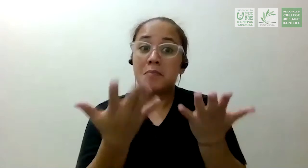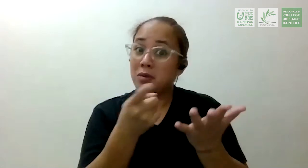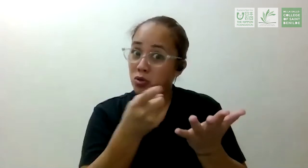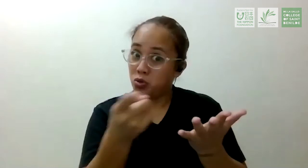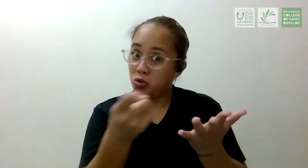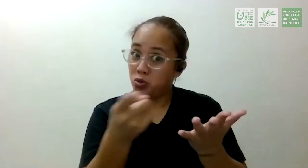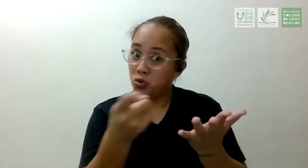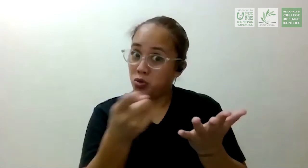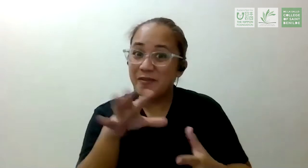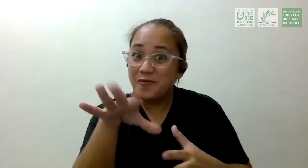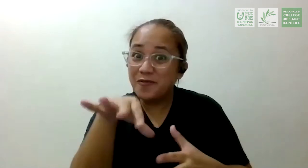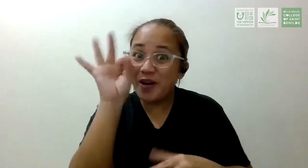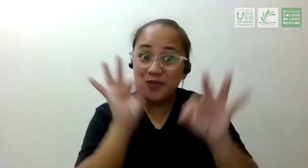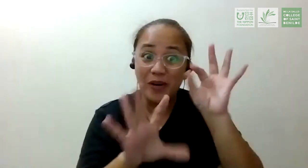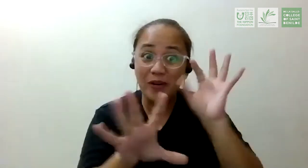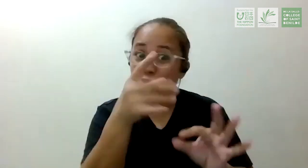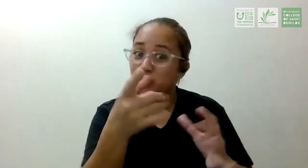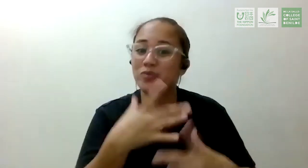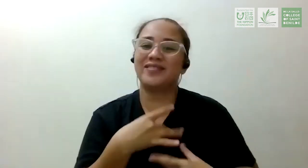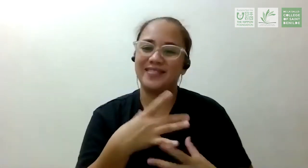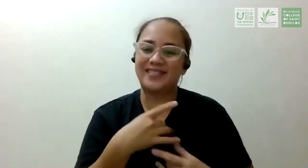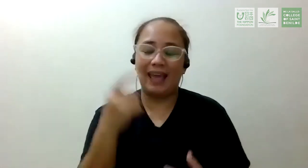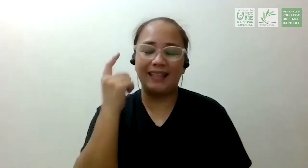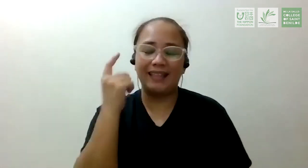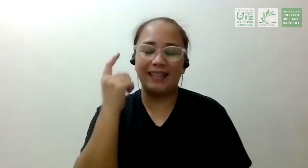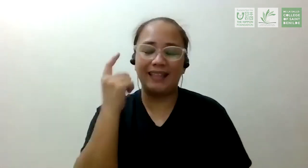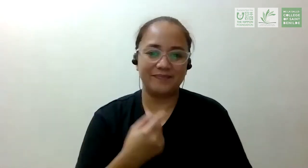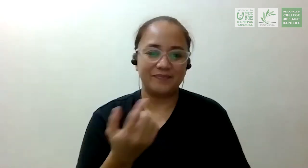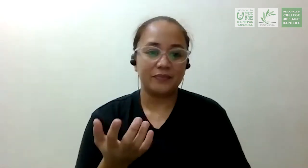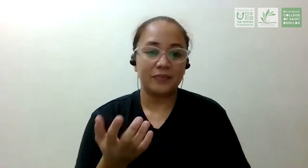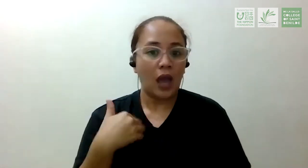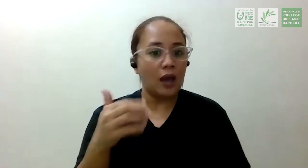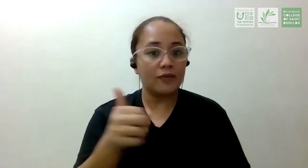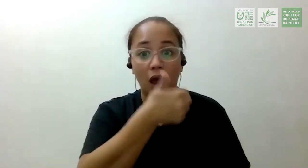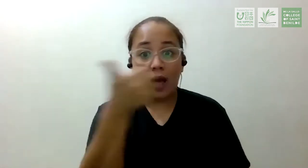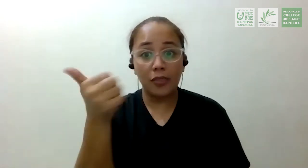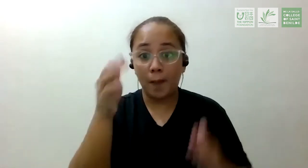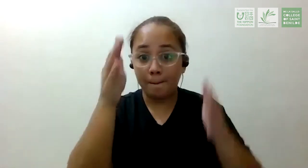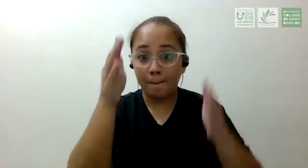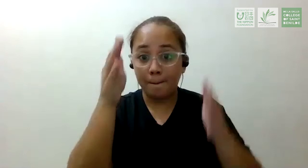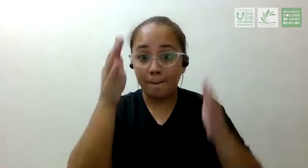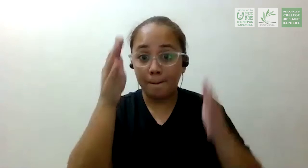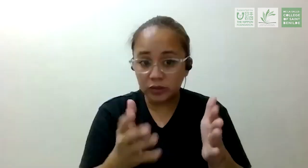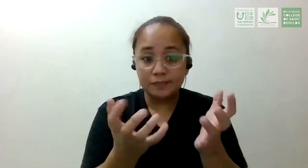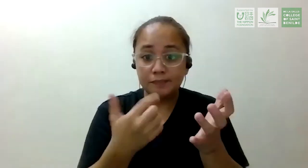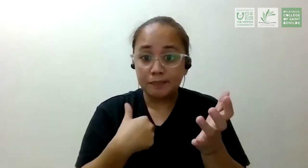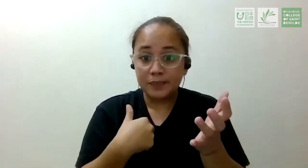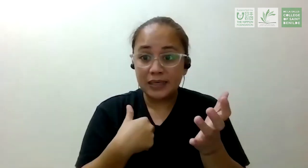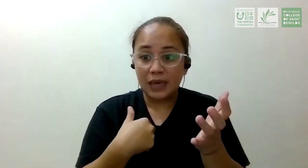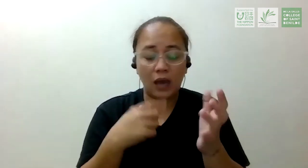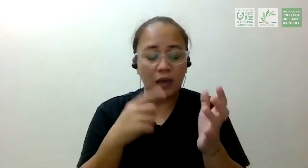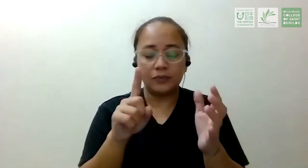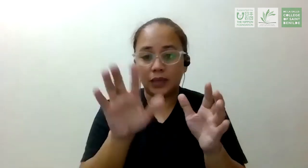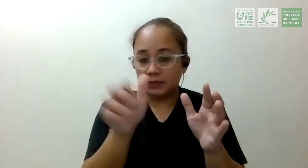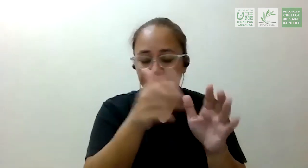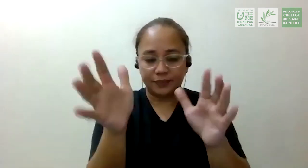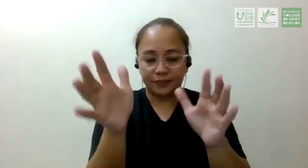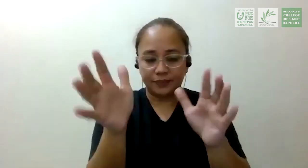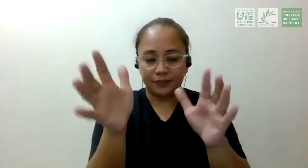in finding this out. Then there's another person I want another group to work